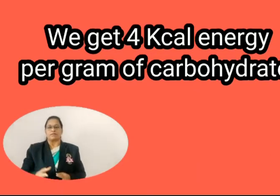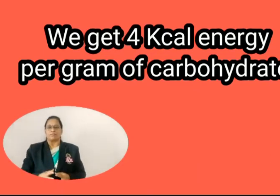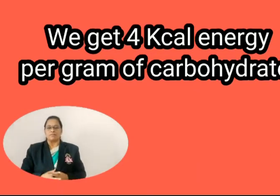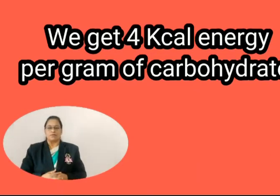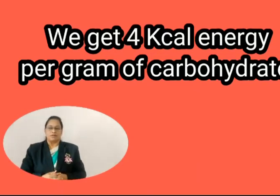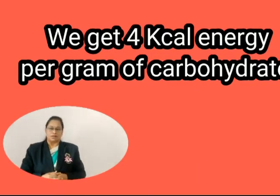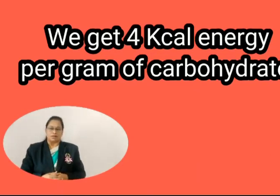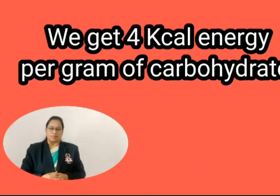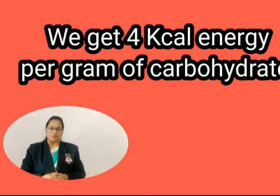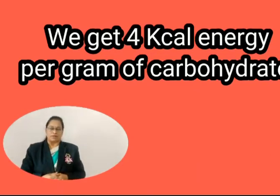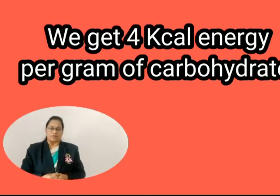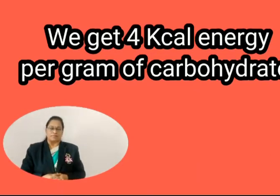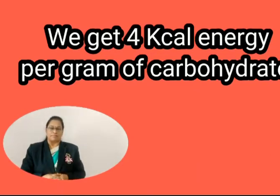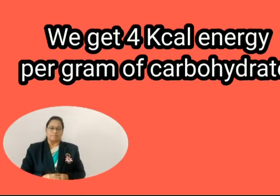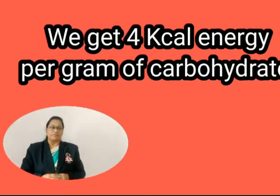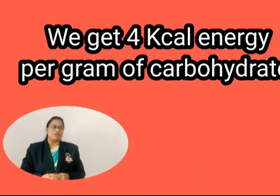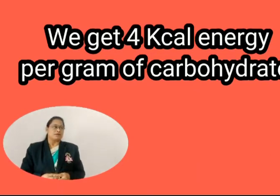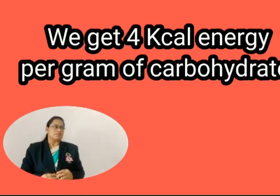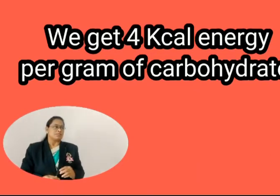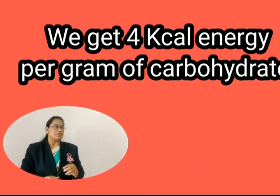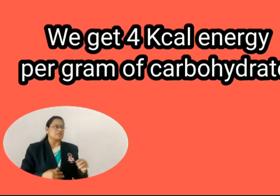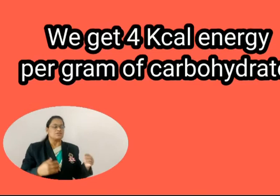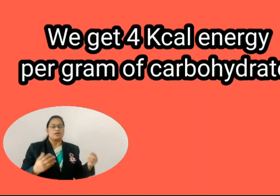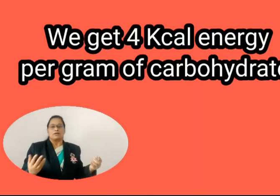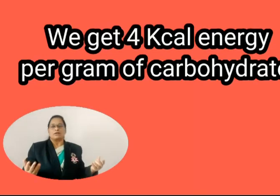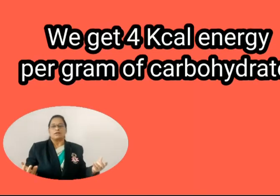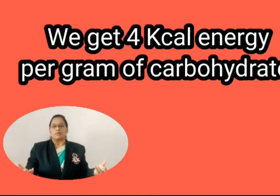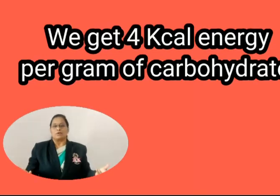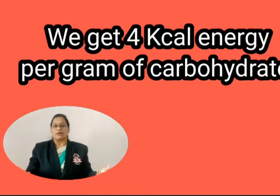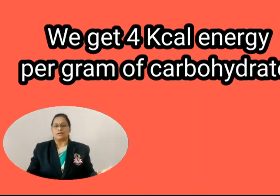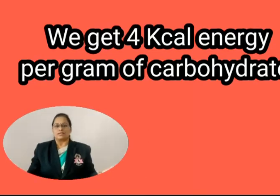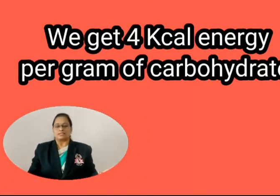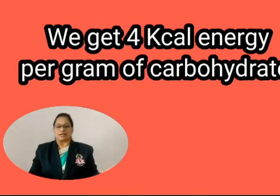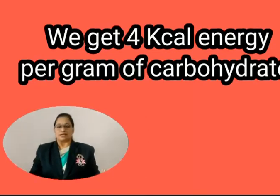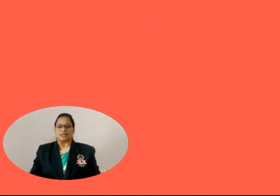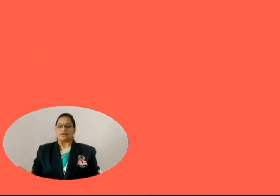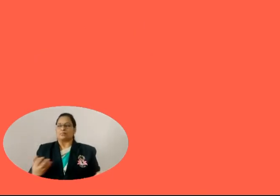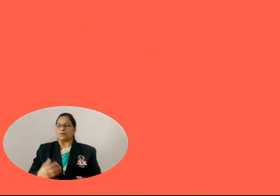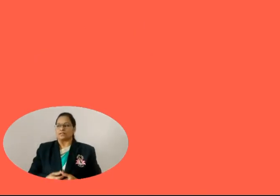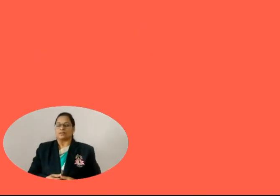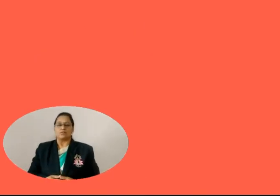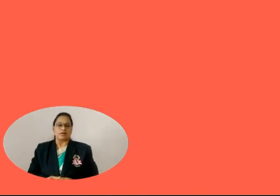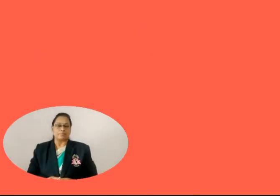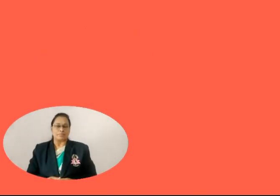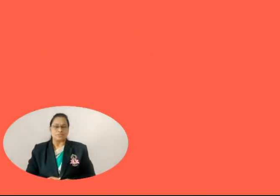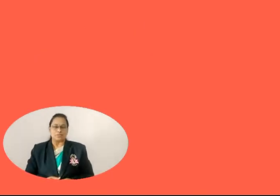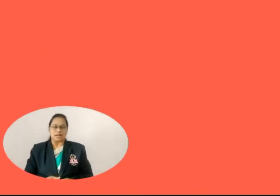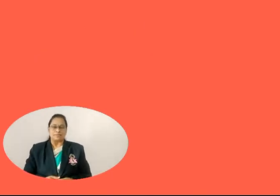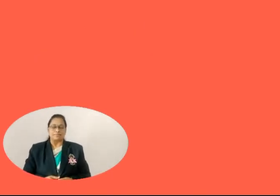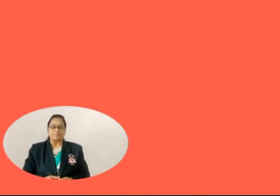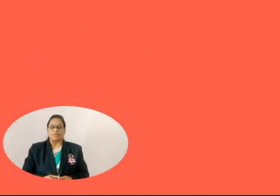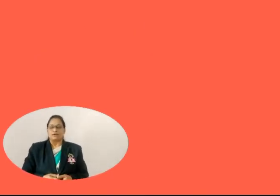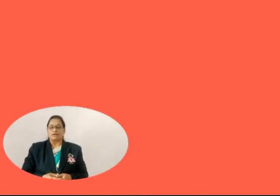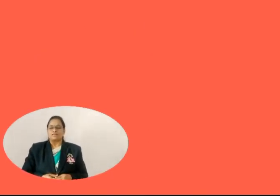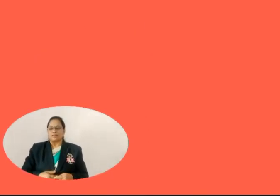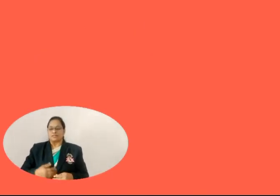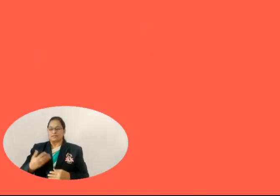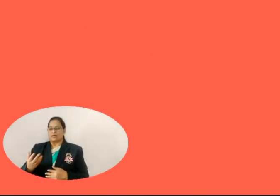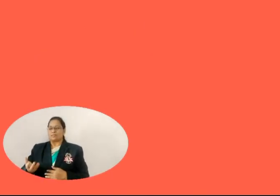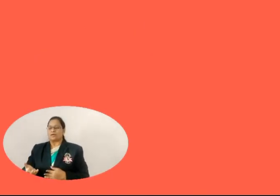of carbohydrate. Now suppose extra carbohydrate is there in your body, then what happens to that? If extra carbohydrate